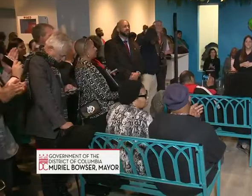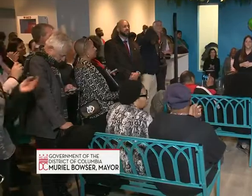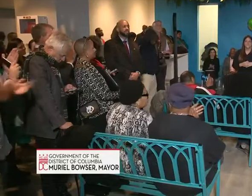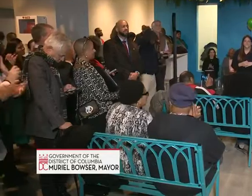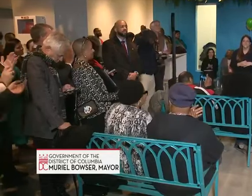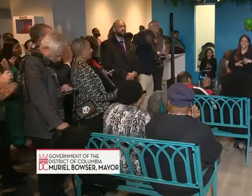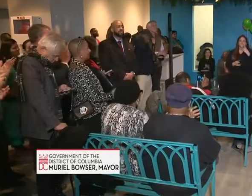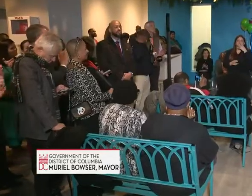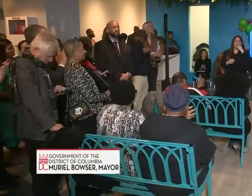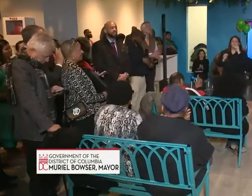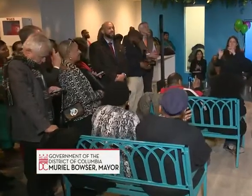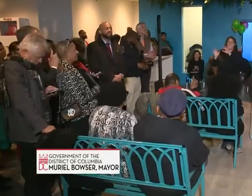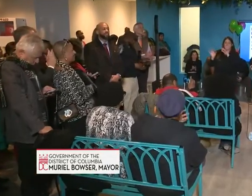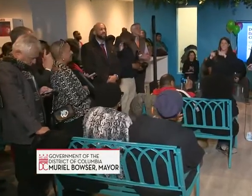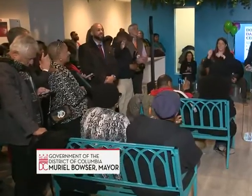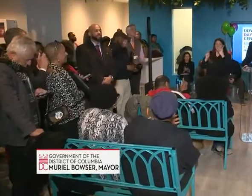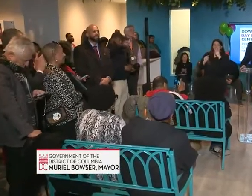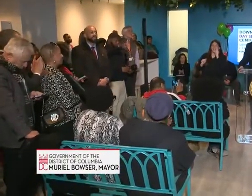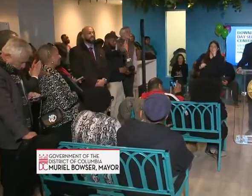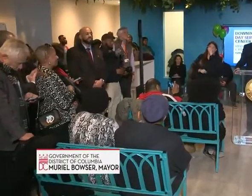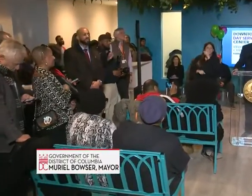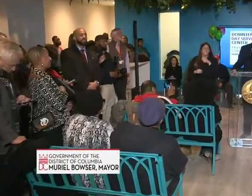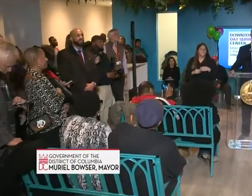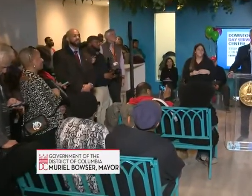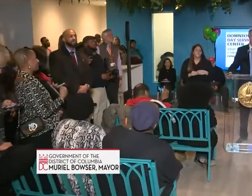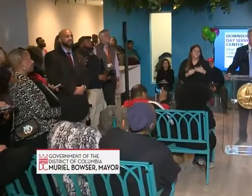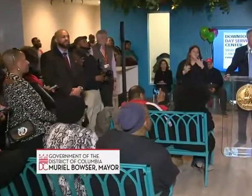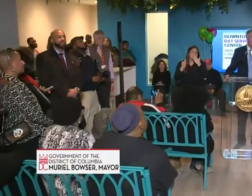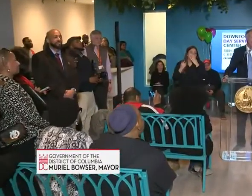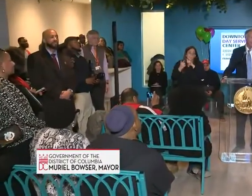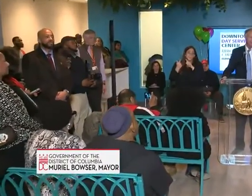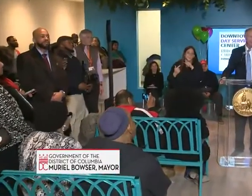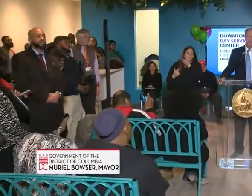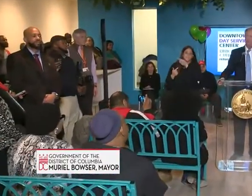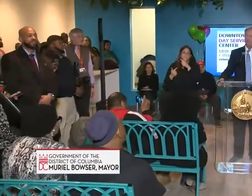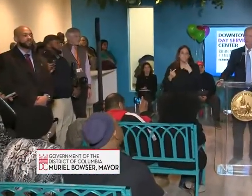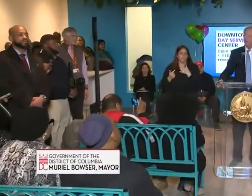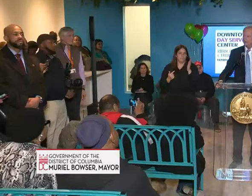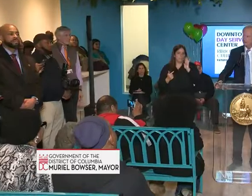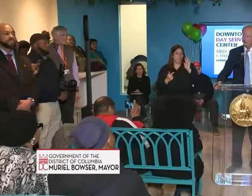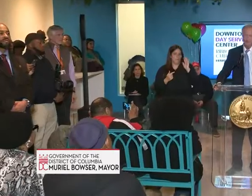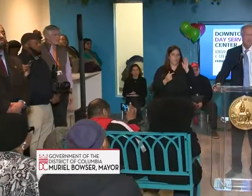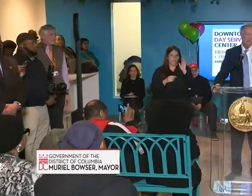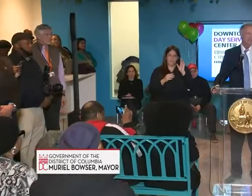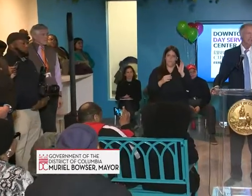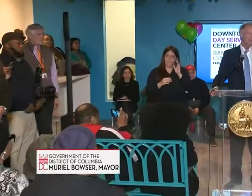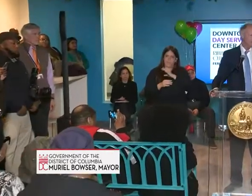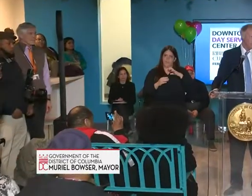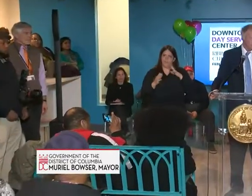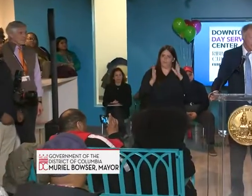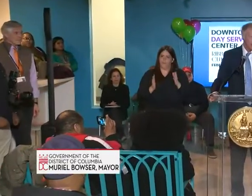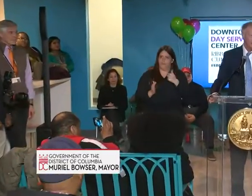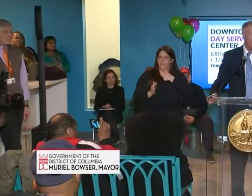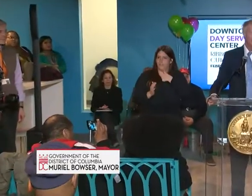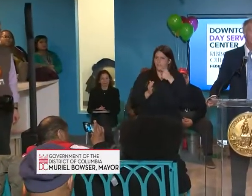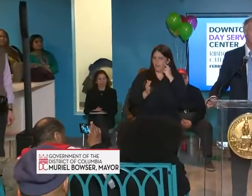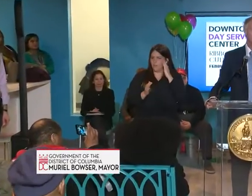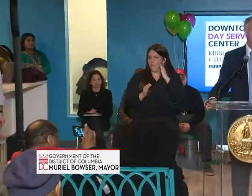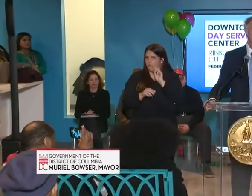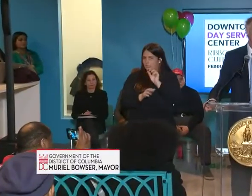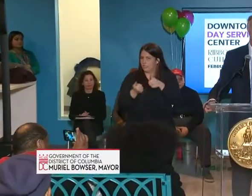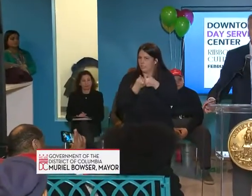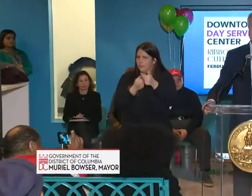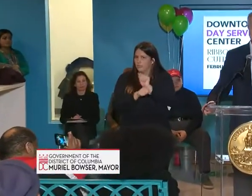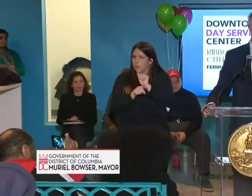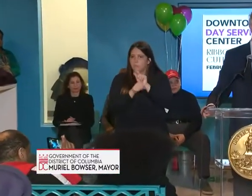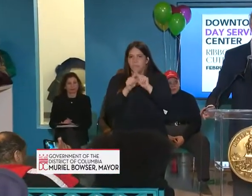The lights are in your eyes here. And so thank all of them because as a former ANC commissioner myself, I know that's a difficult job, but a